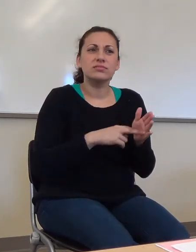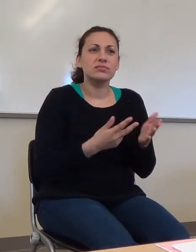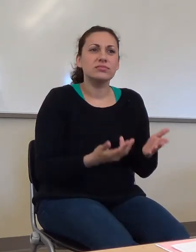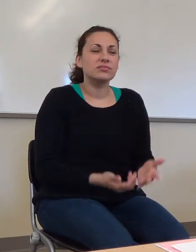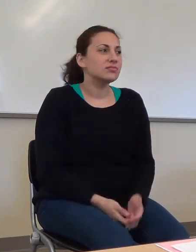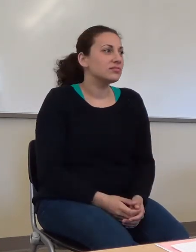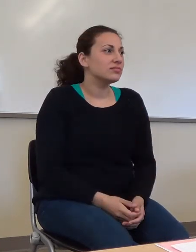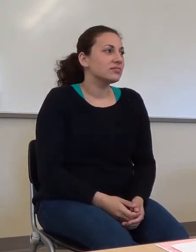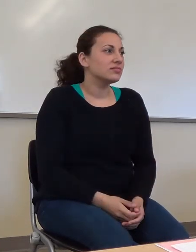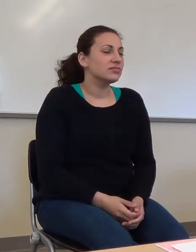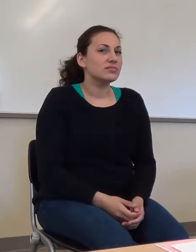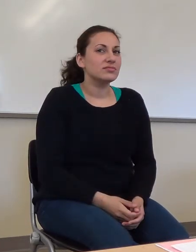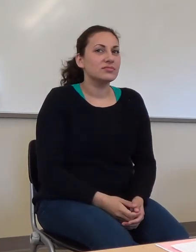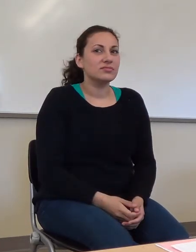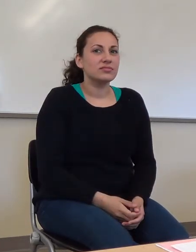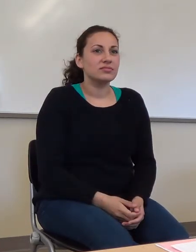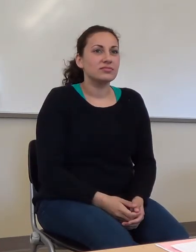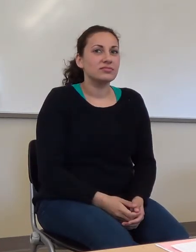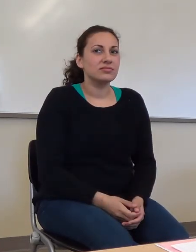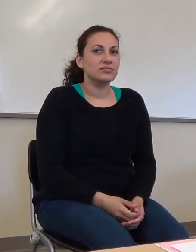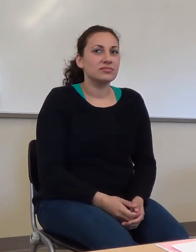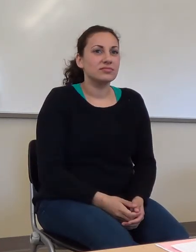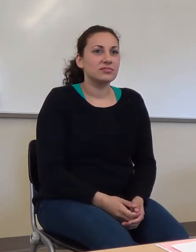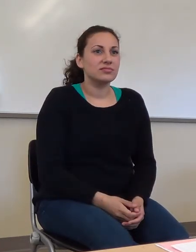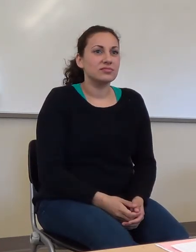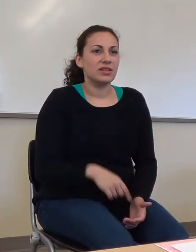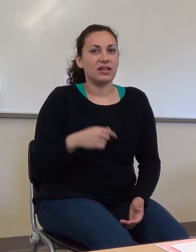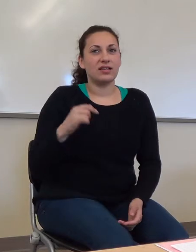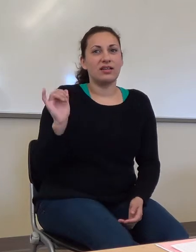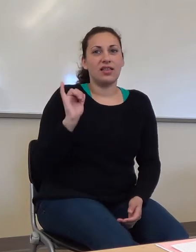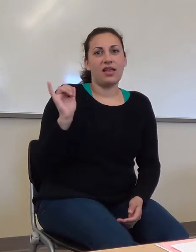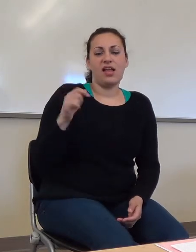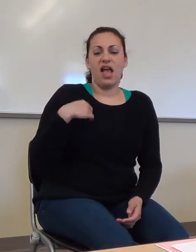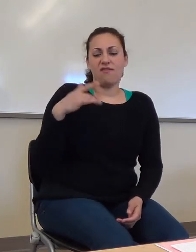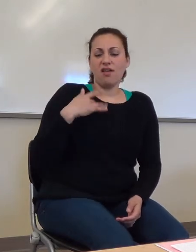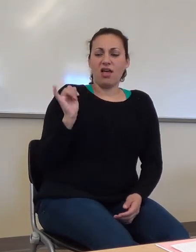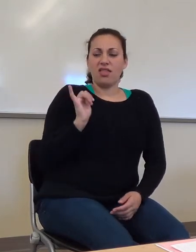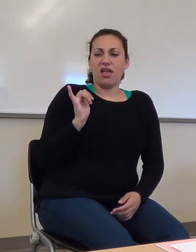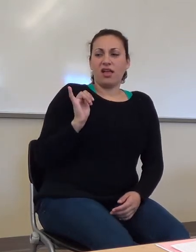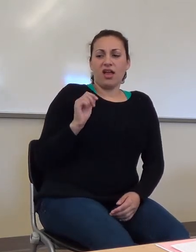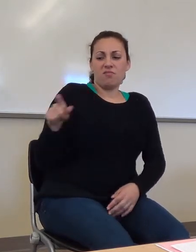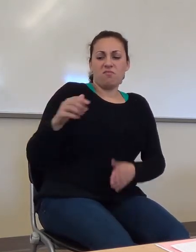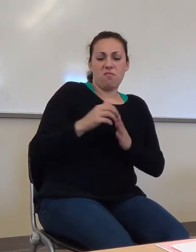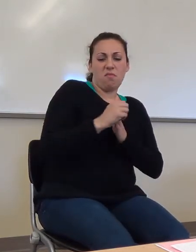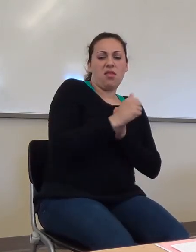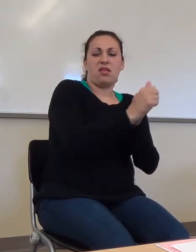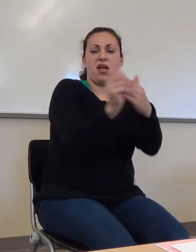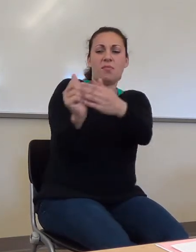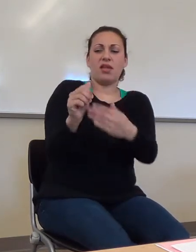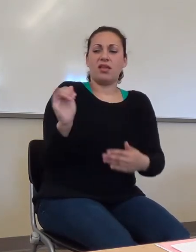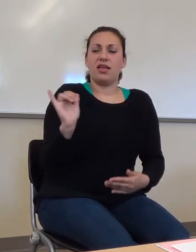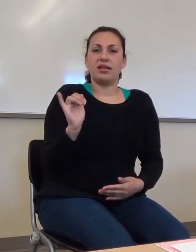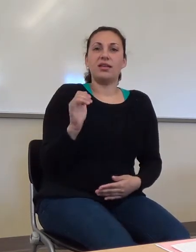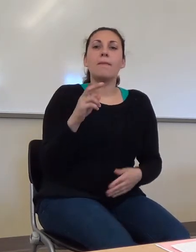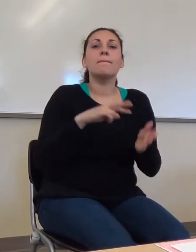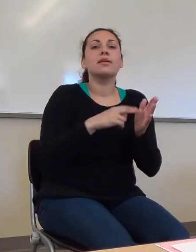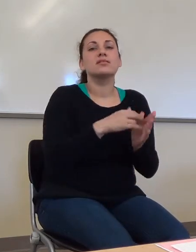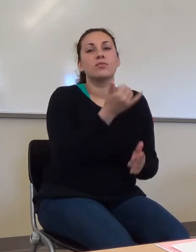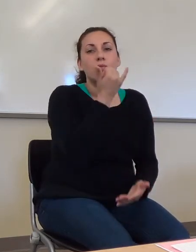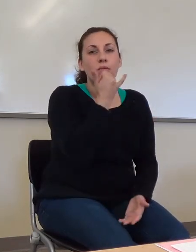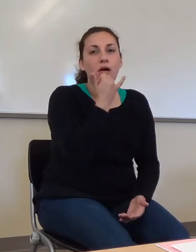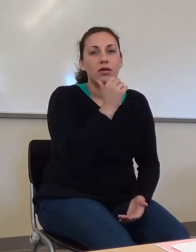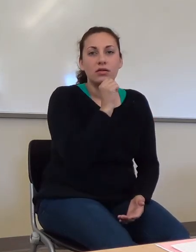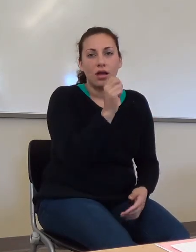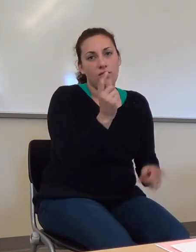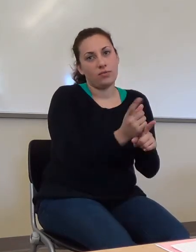You say, you really misled me on this. You're wrong. Wrong. Probably Yeah. wrong. So mis means